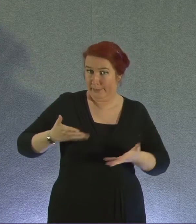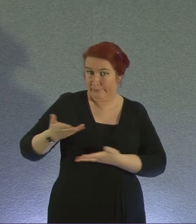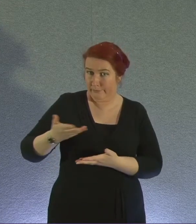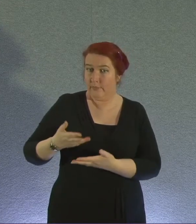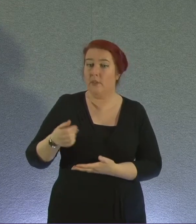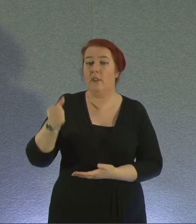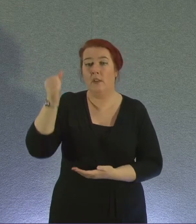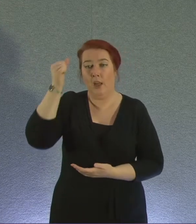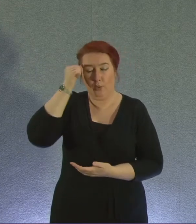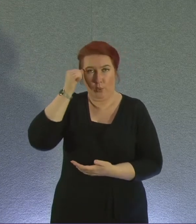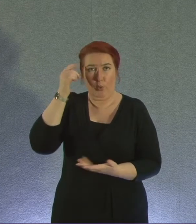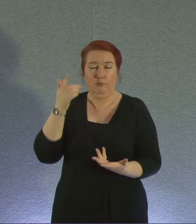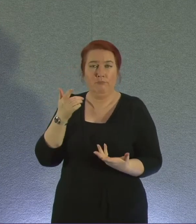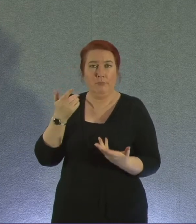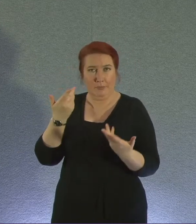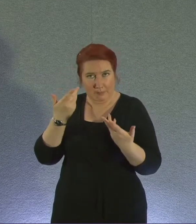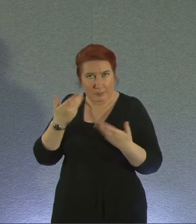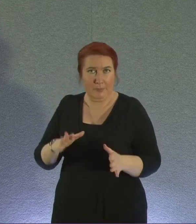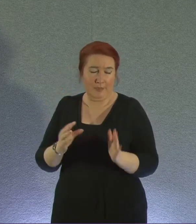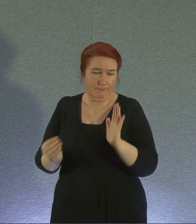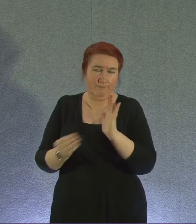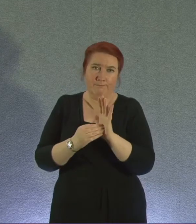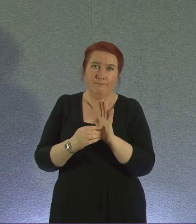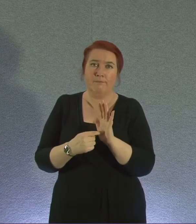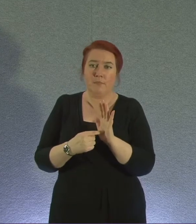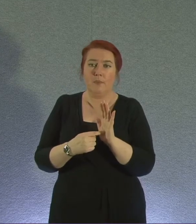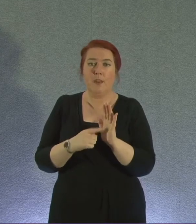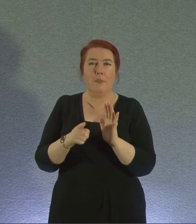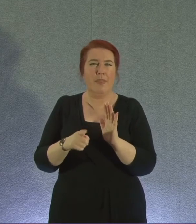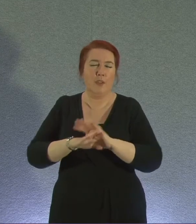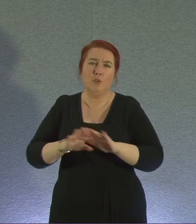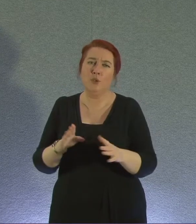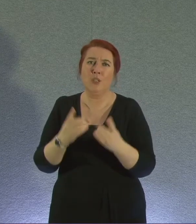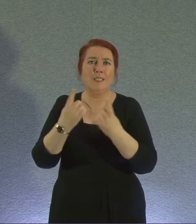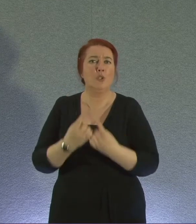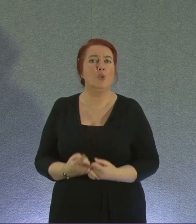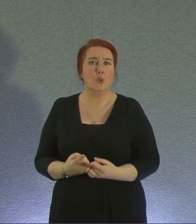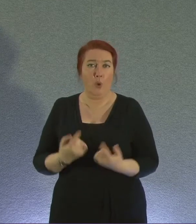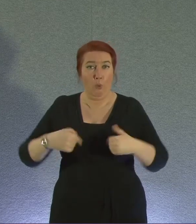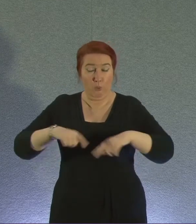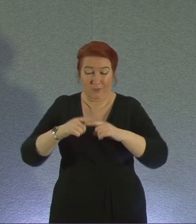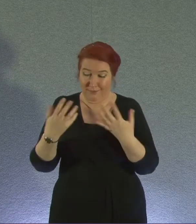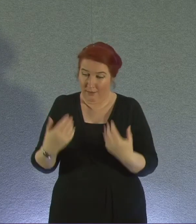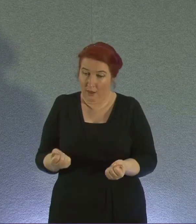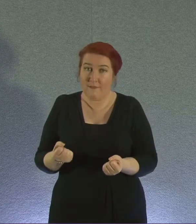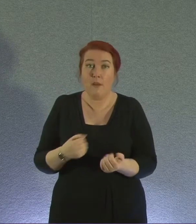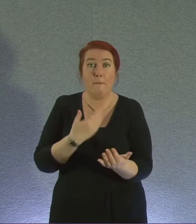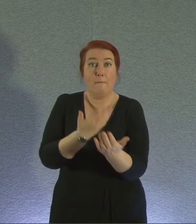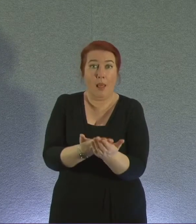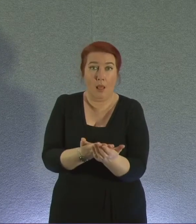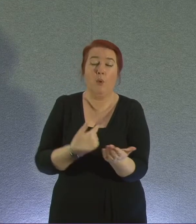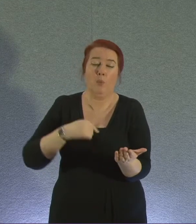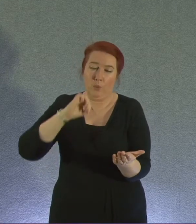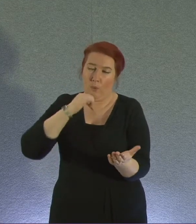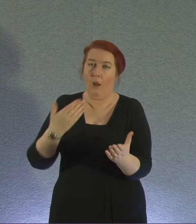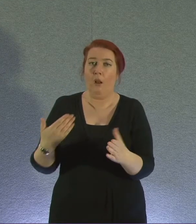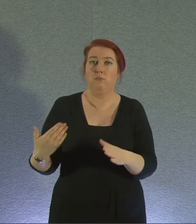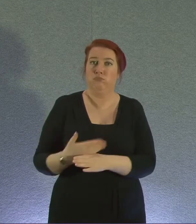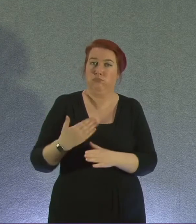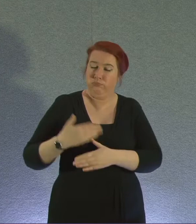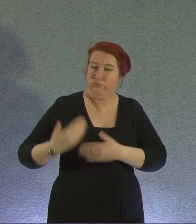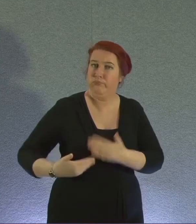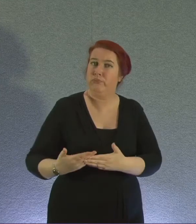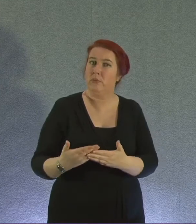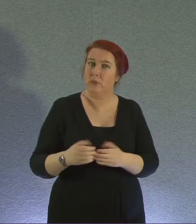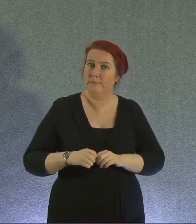have been honoured, but that's not really the issue. The issue really is we have a bill, we're going to operate that bill. I can give a